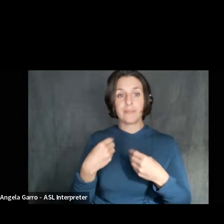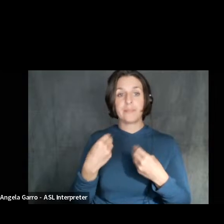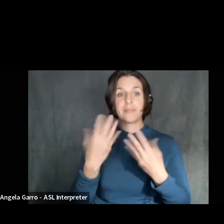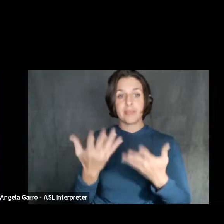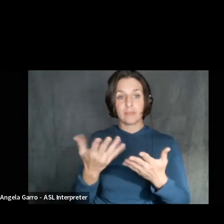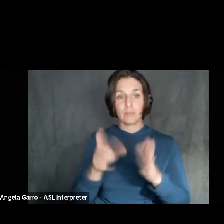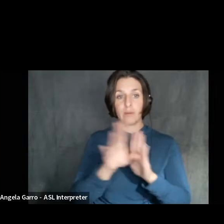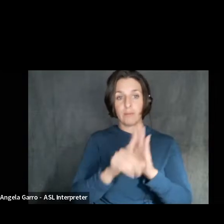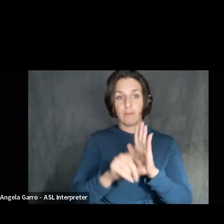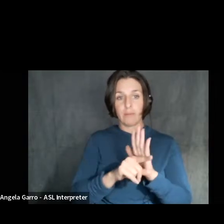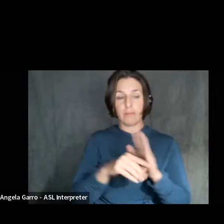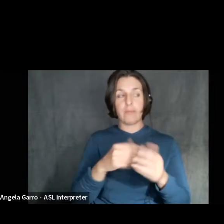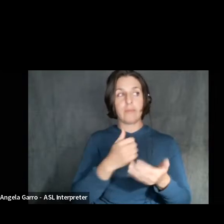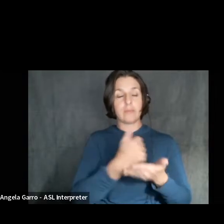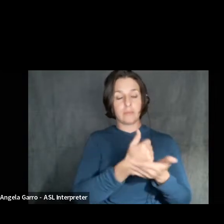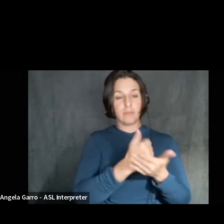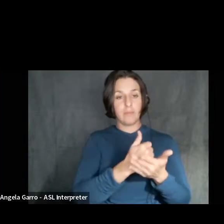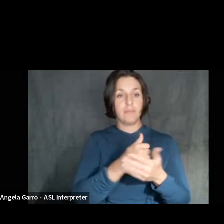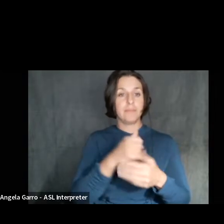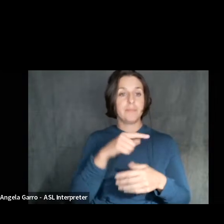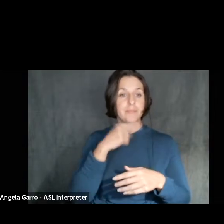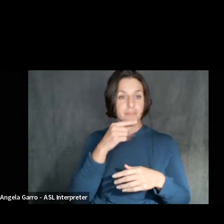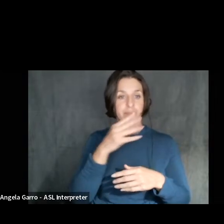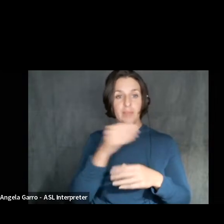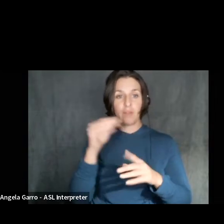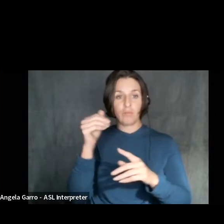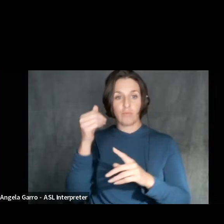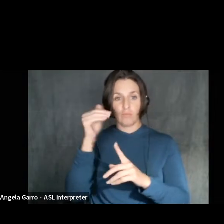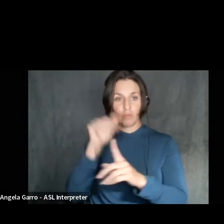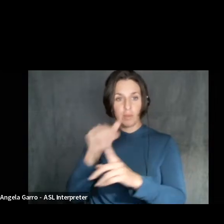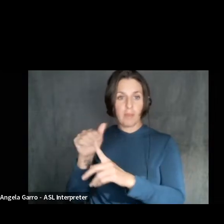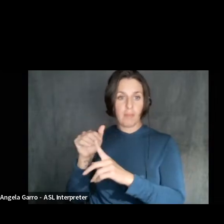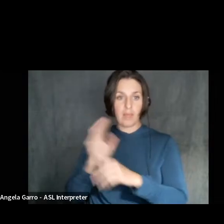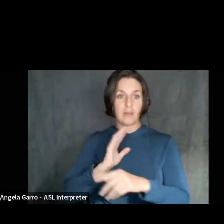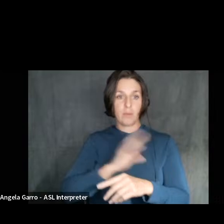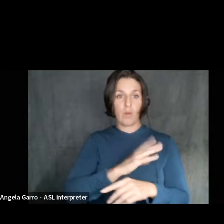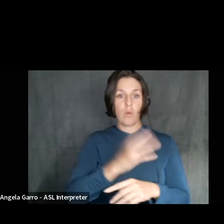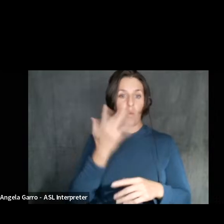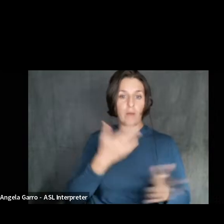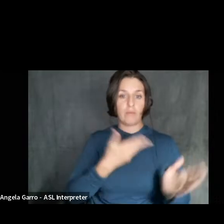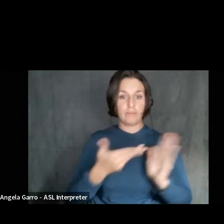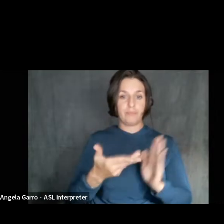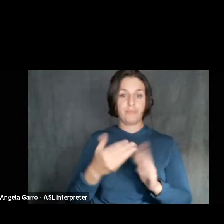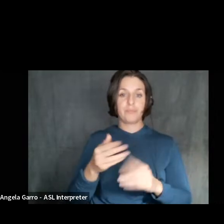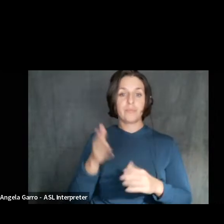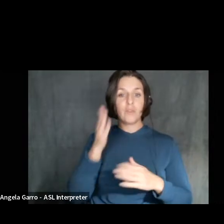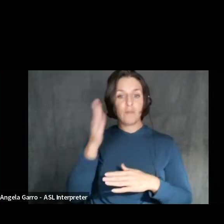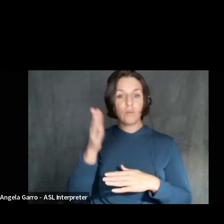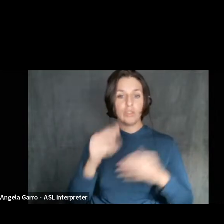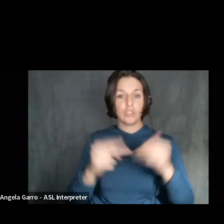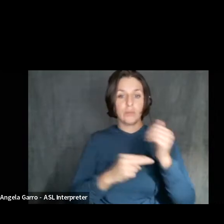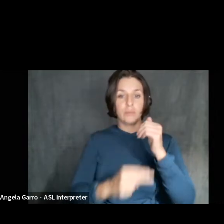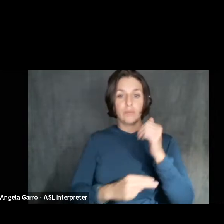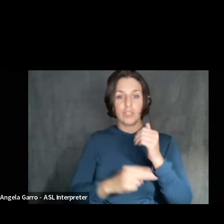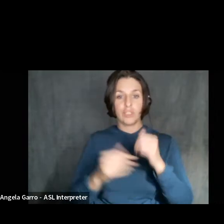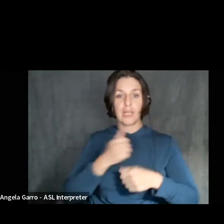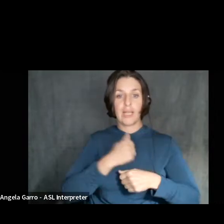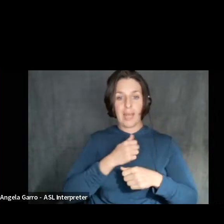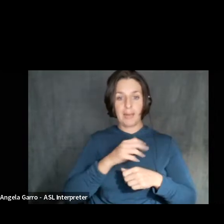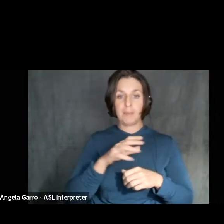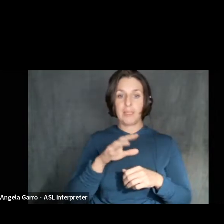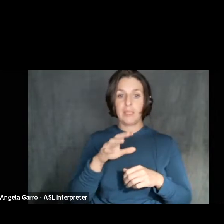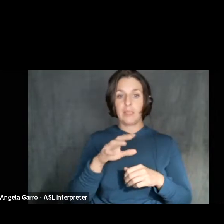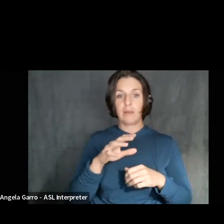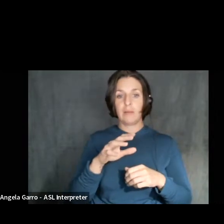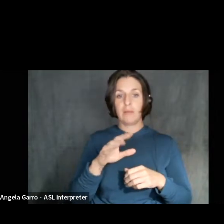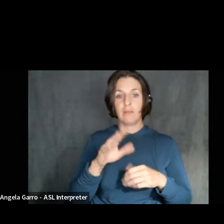help the public and remind the board why we are bringing future Bridge Academy facility location options